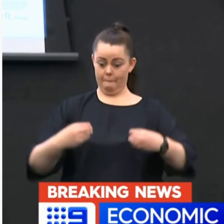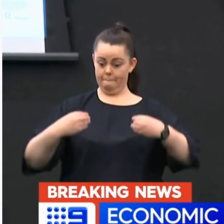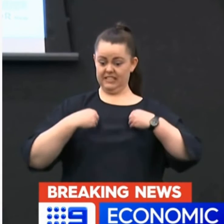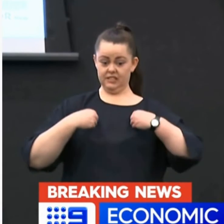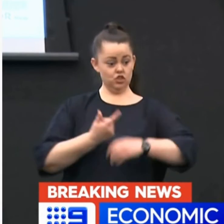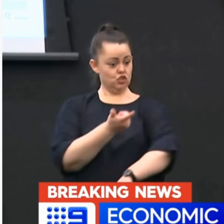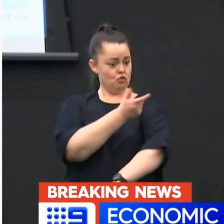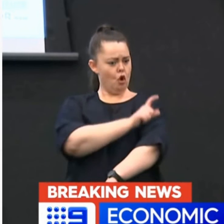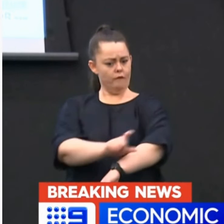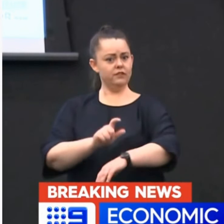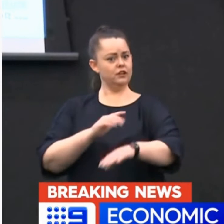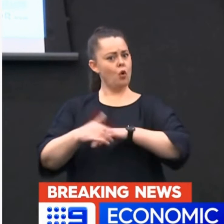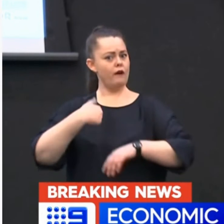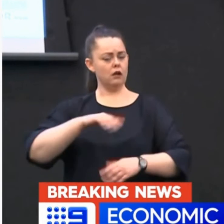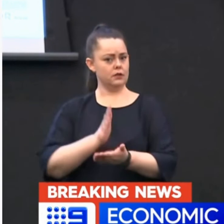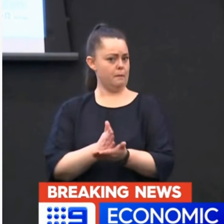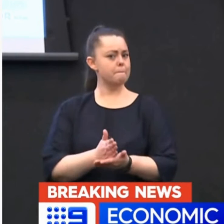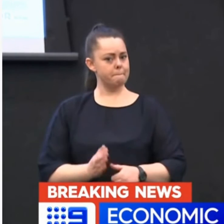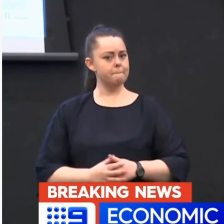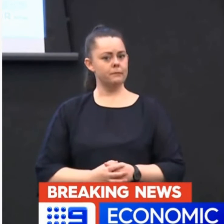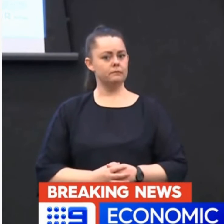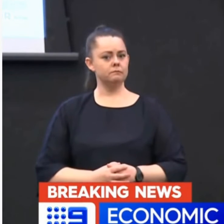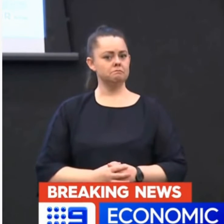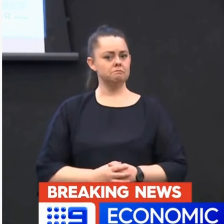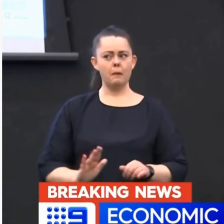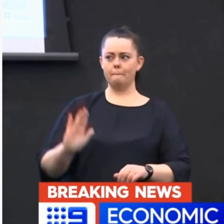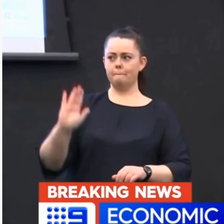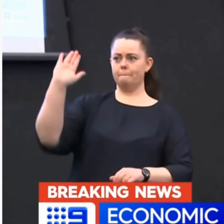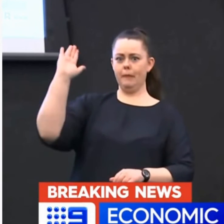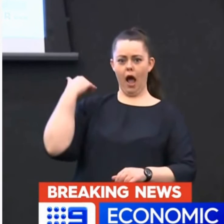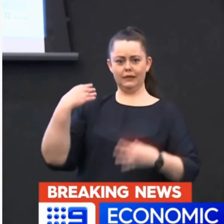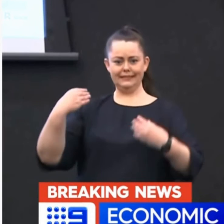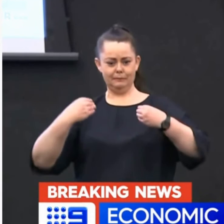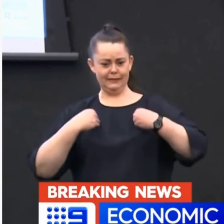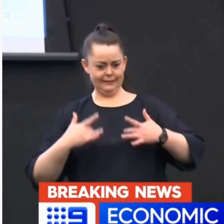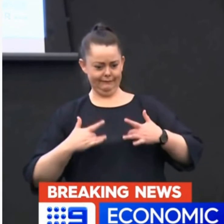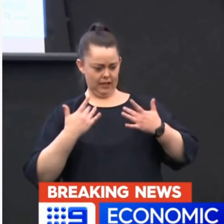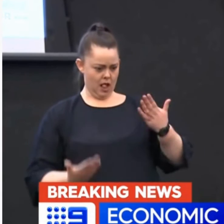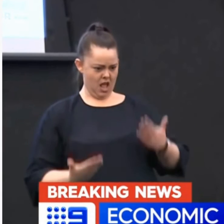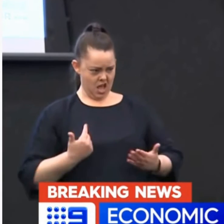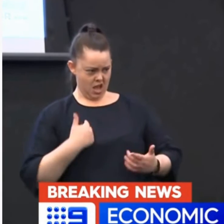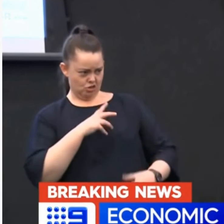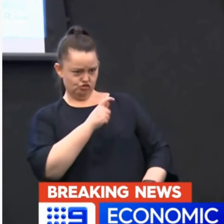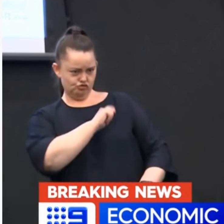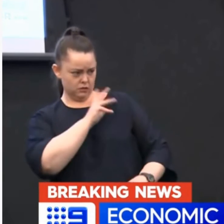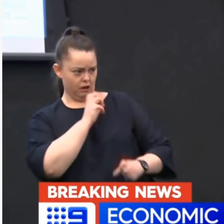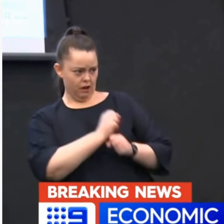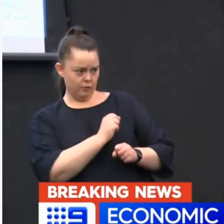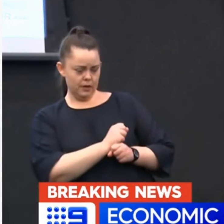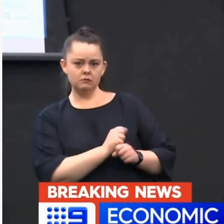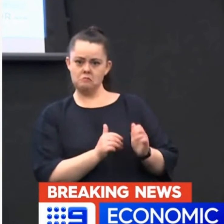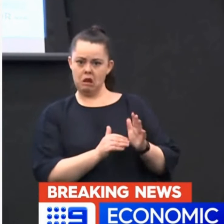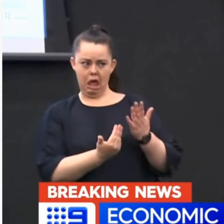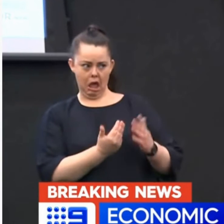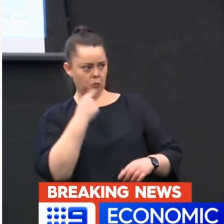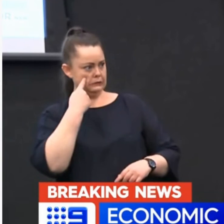an all-time high. We've seen the highest increase in business confidence in the recent index, and we have the highest level of business